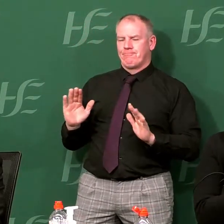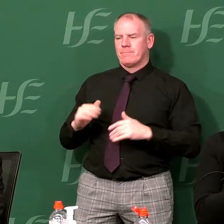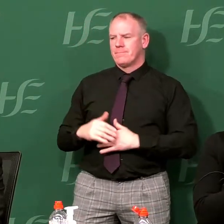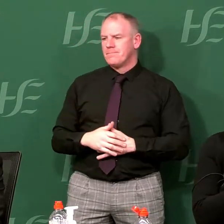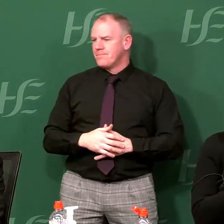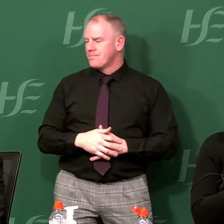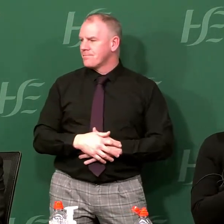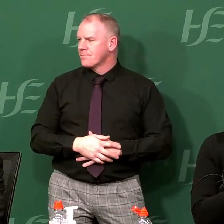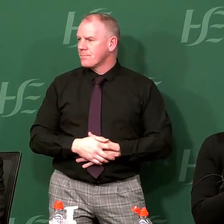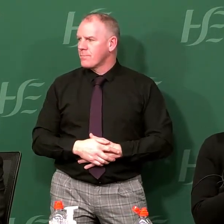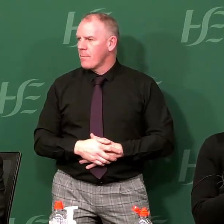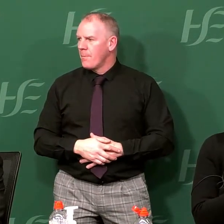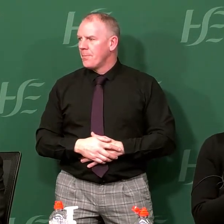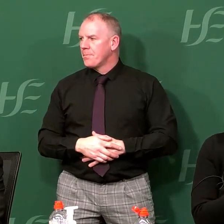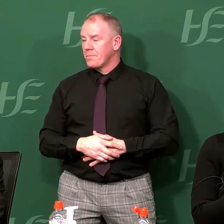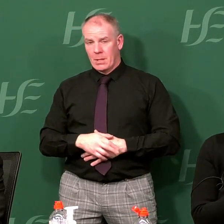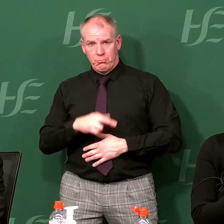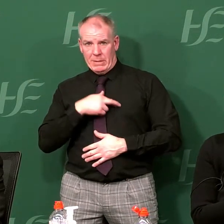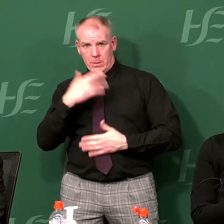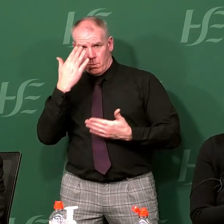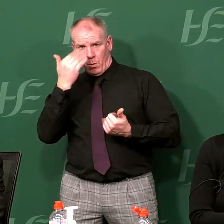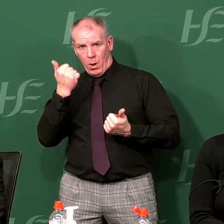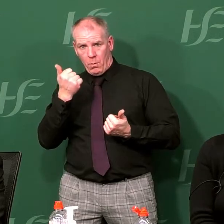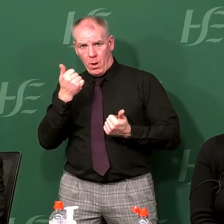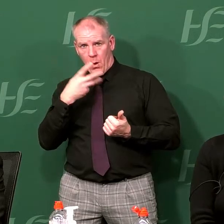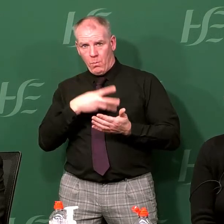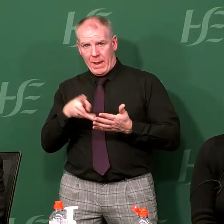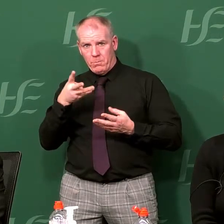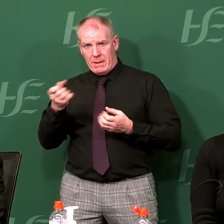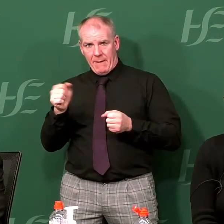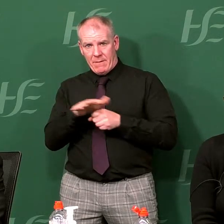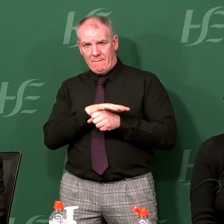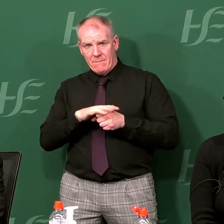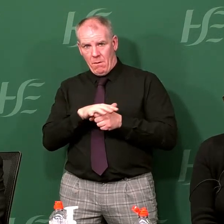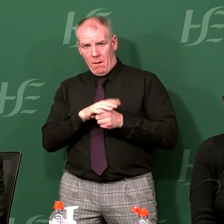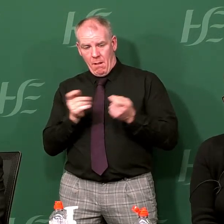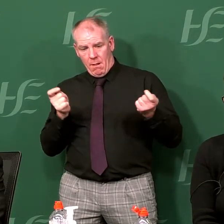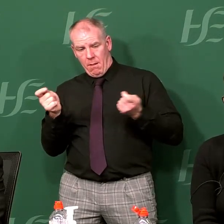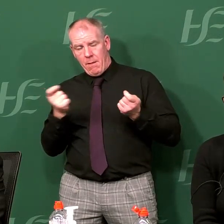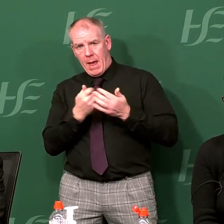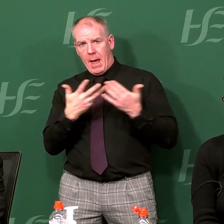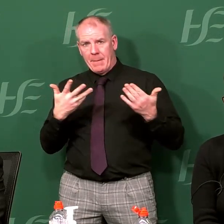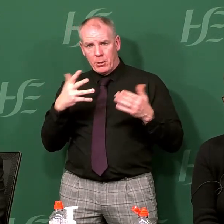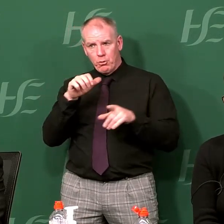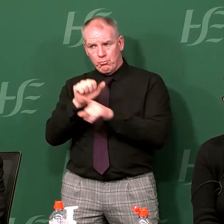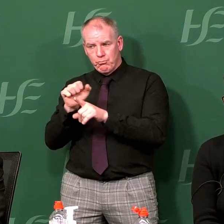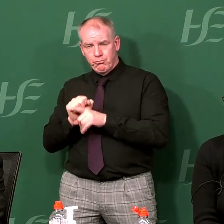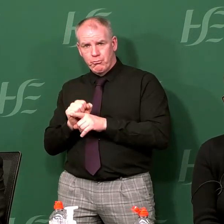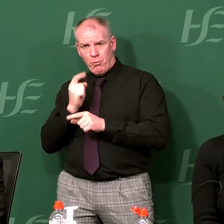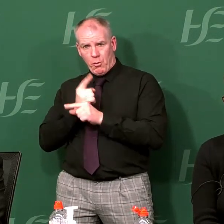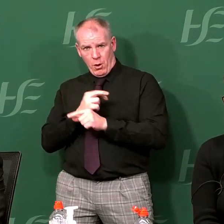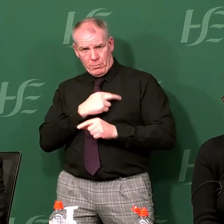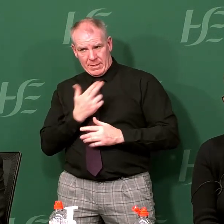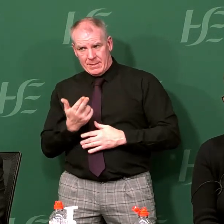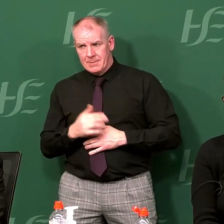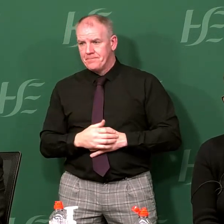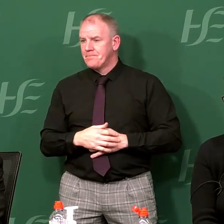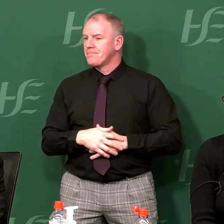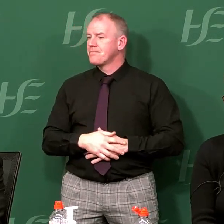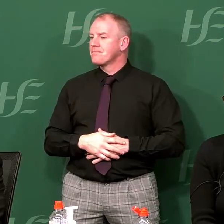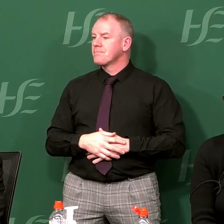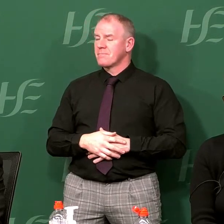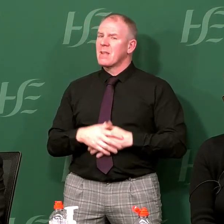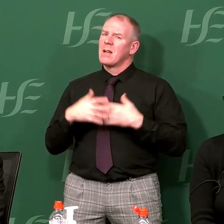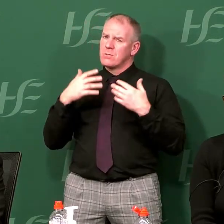CMO, and we'll work to that. So we don't really know when we're going to get a proper handle on how many case numbers there are. Well, I think we've a